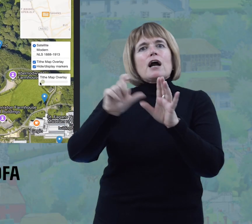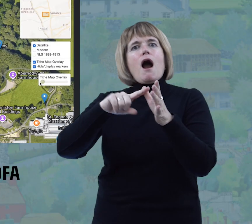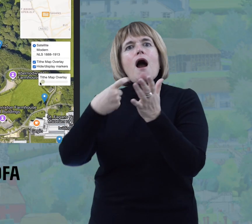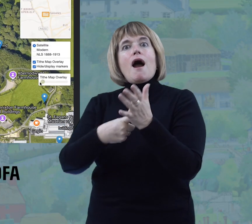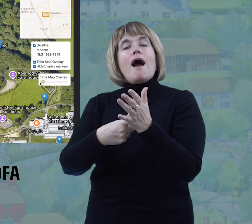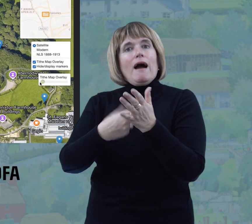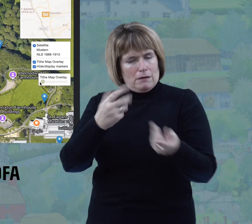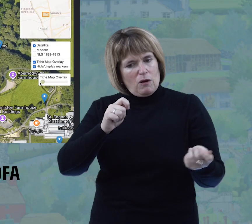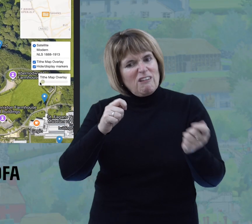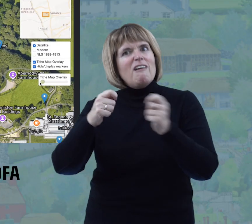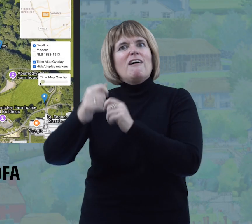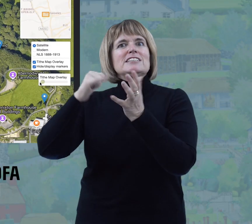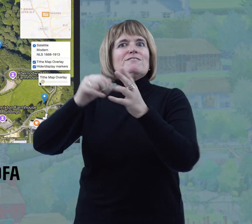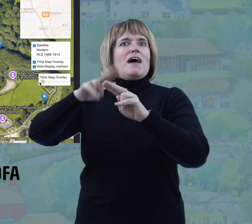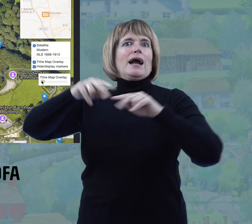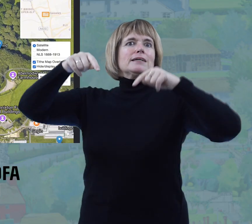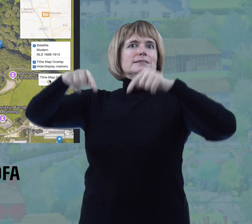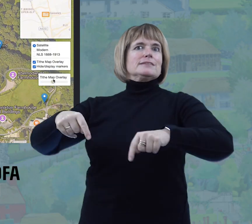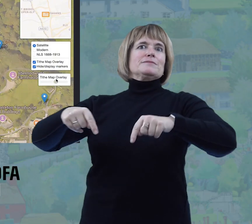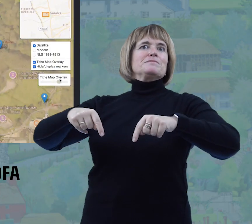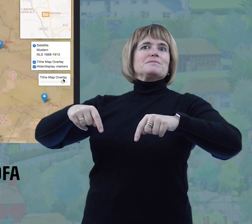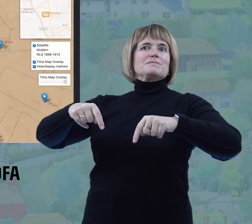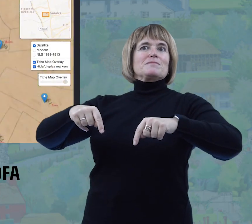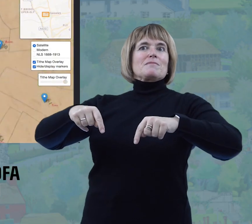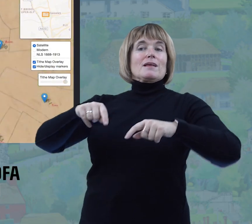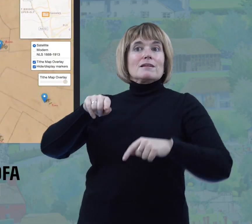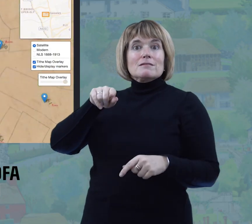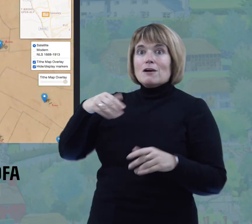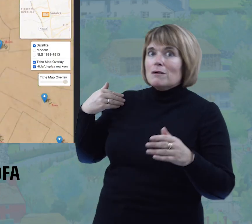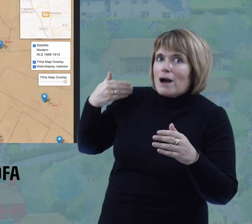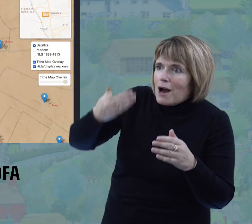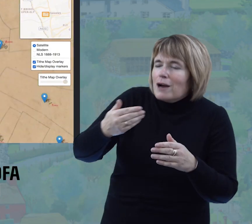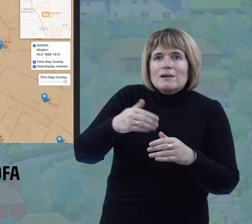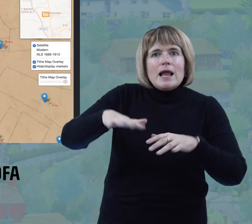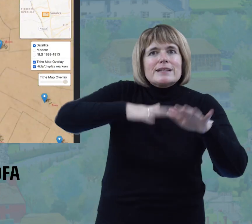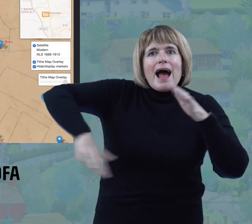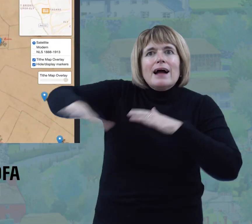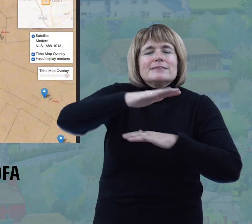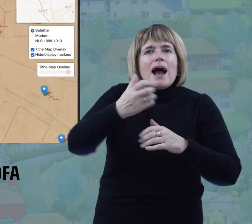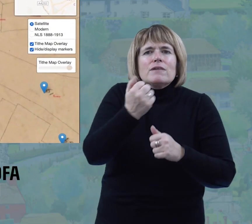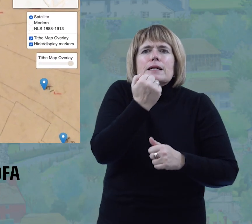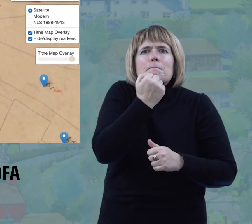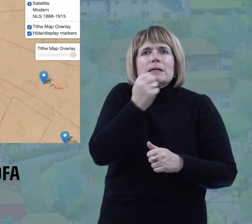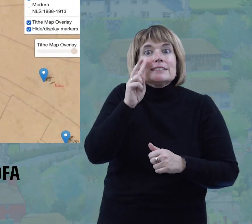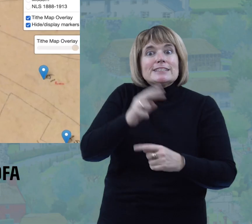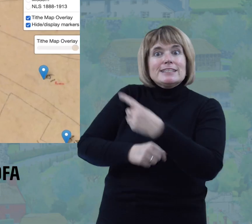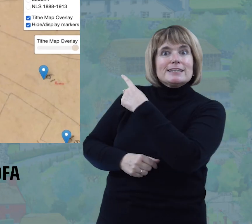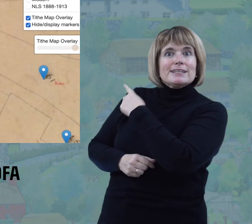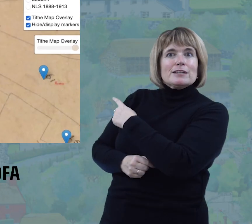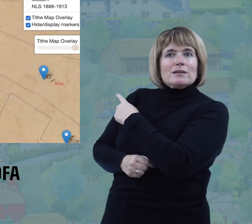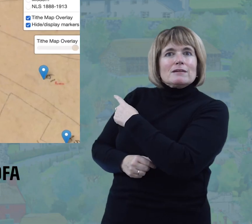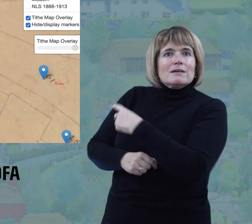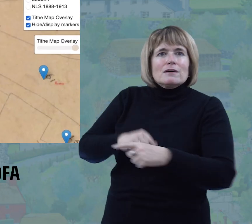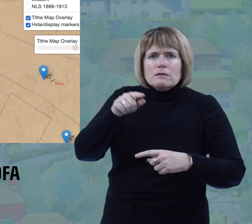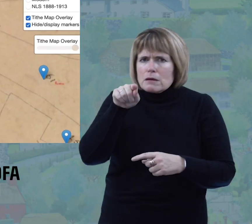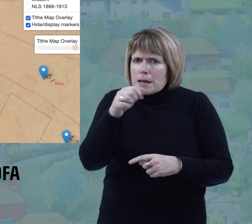stand, which were rebuilt at St Fagans. Overlay the tithe map and you can see it's built upon open land with